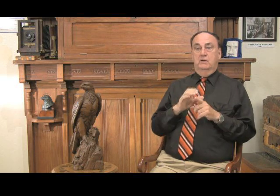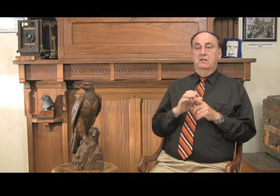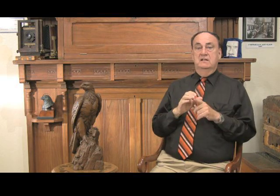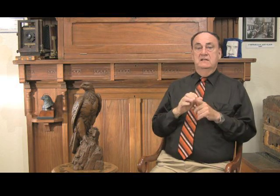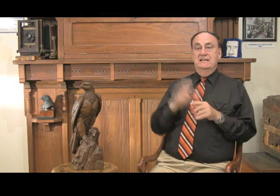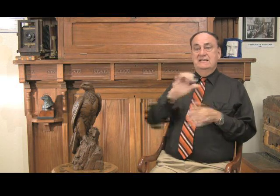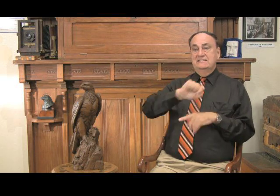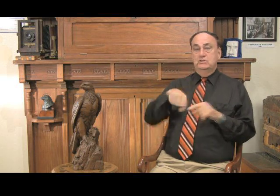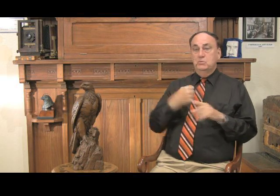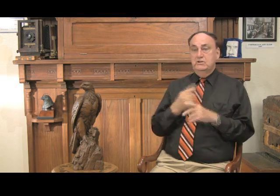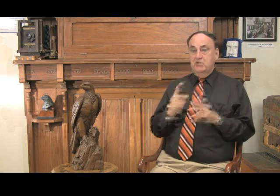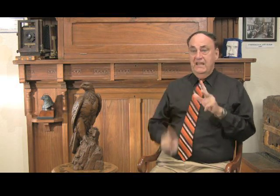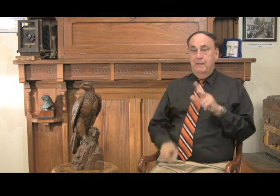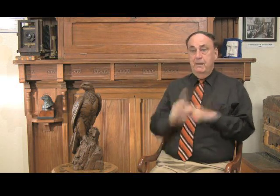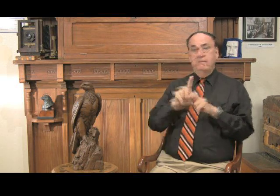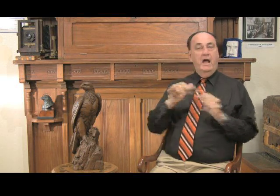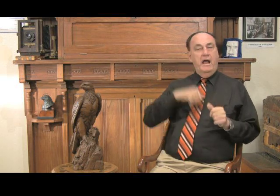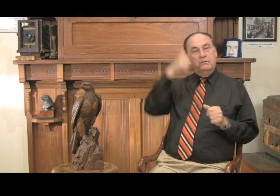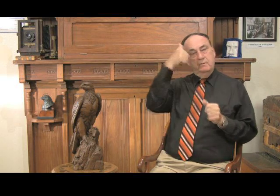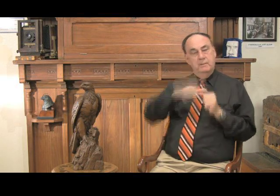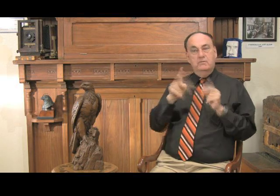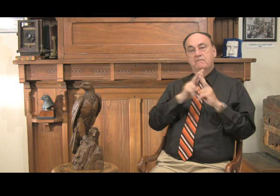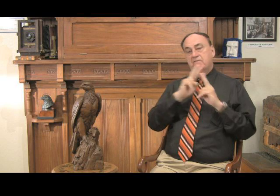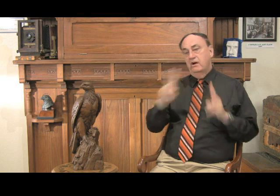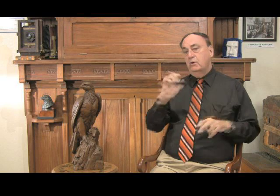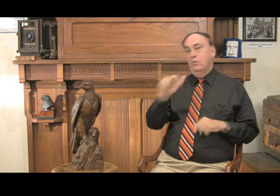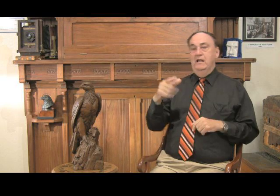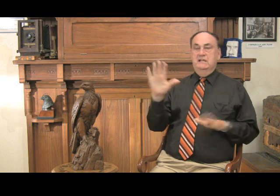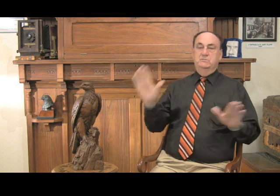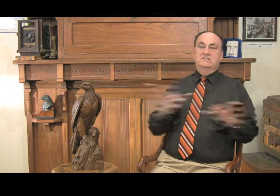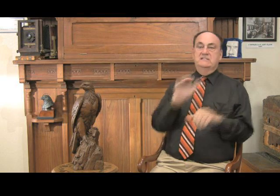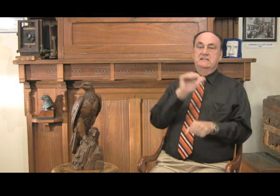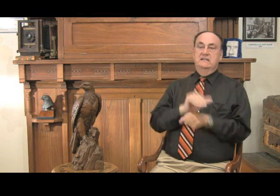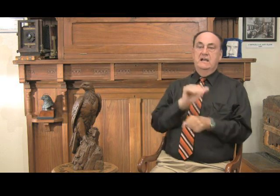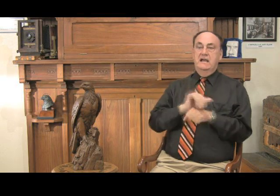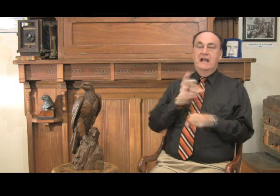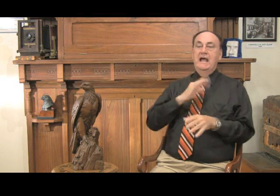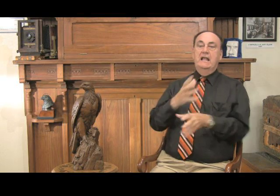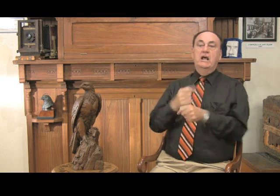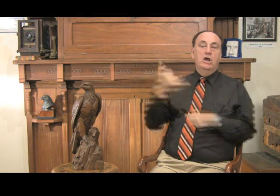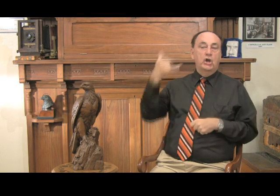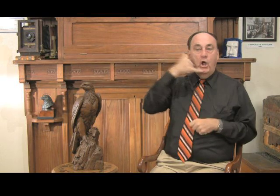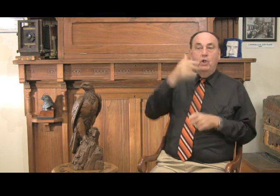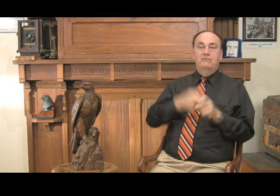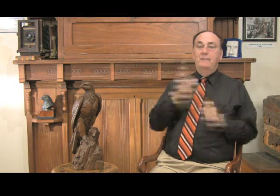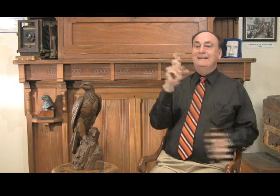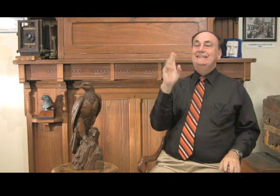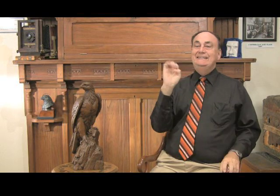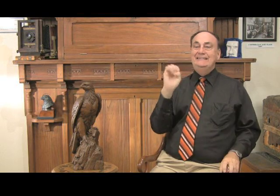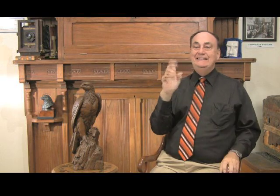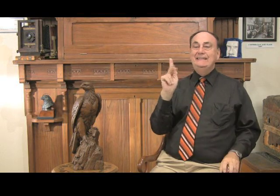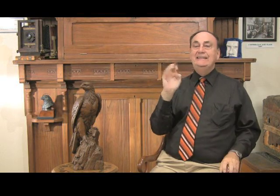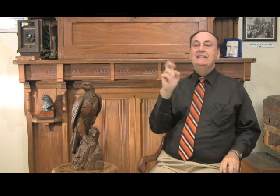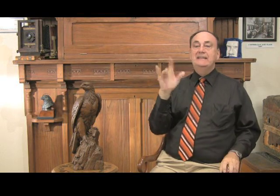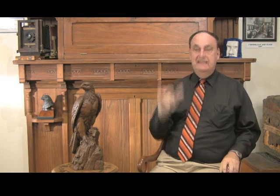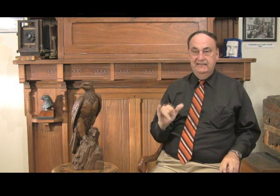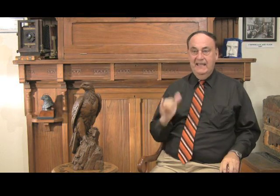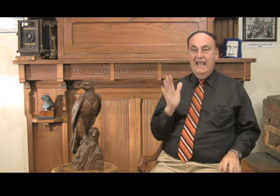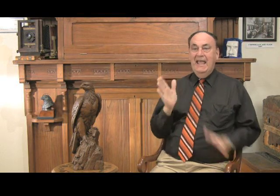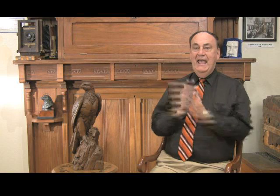up. I remember very well. It was Sunday night, and I got a call from D. Kennedy asking me